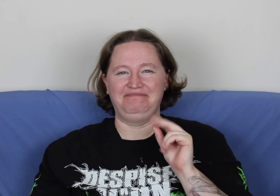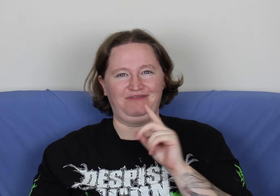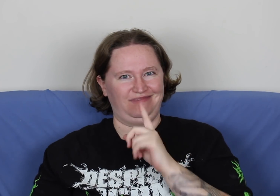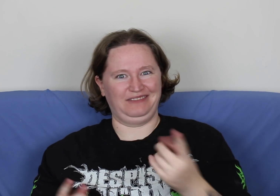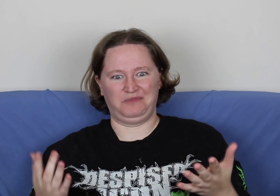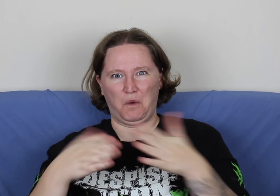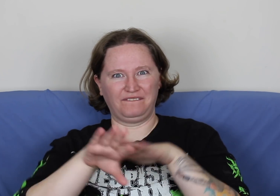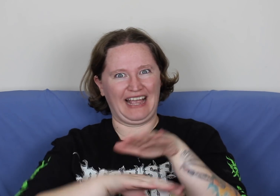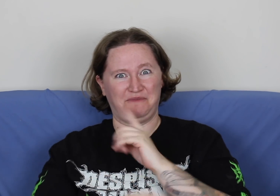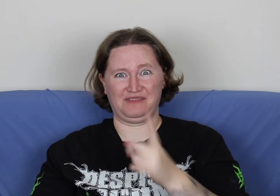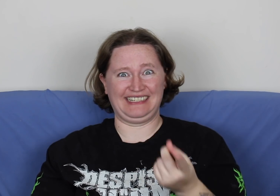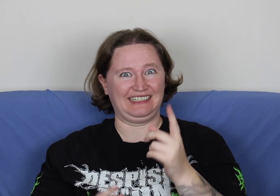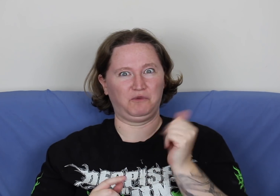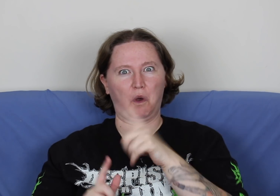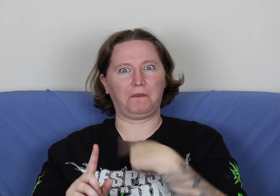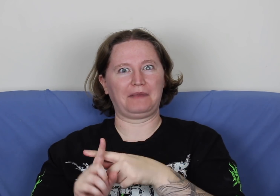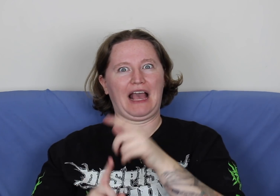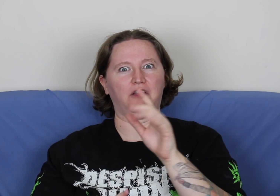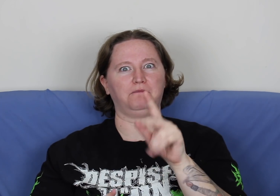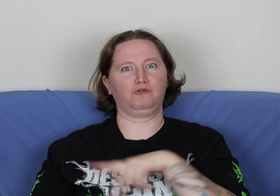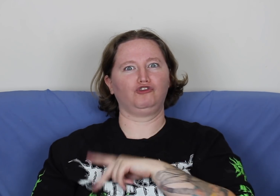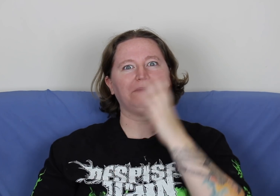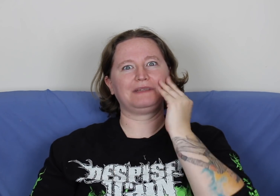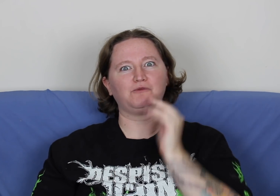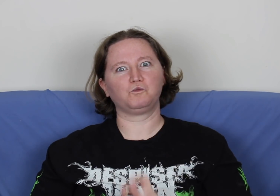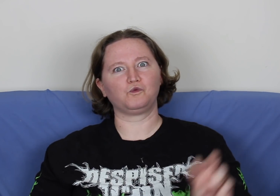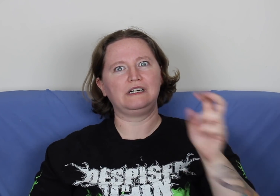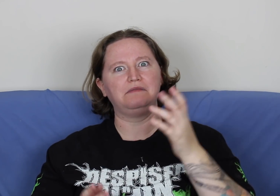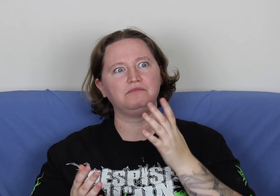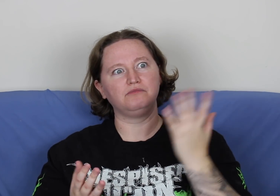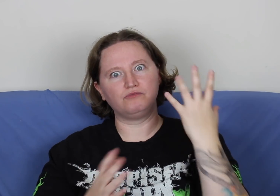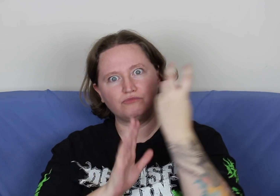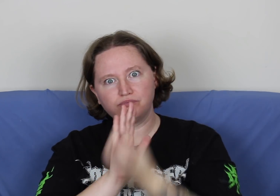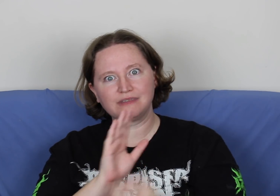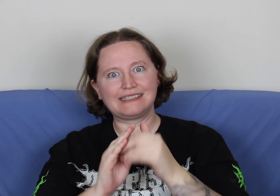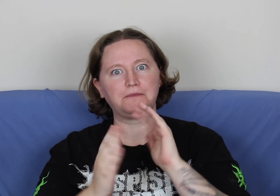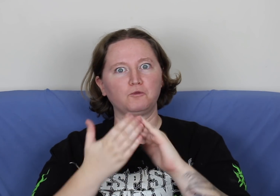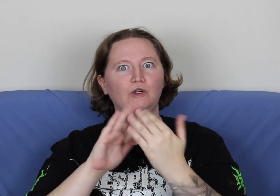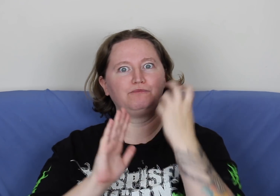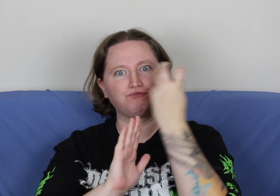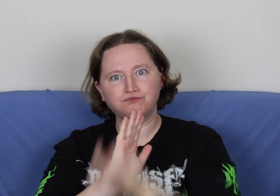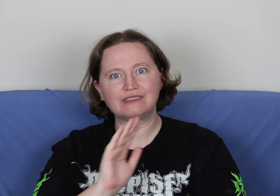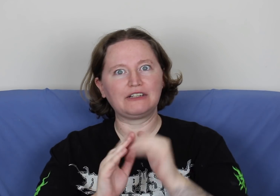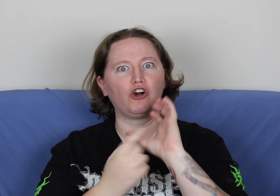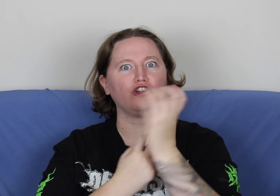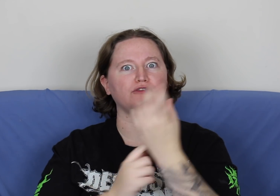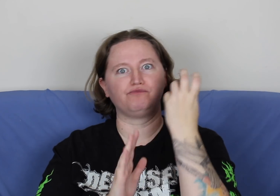D or lowercase d deaf. There's a lot of overlap in that. And it has a lot to do with your personal experience, your journey into the deaf community,